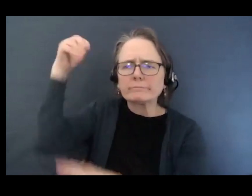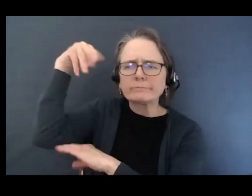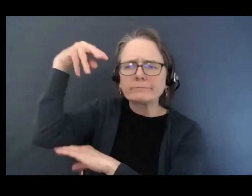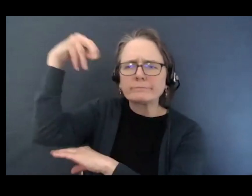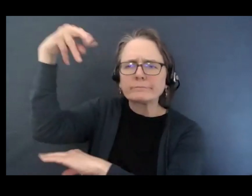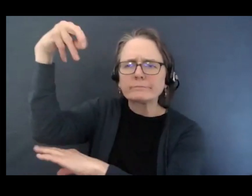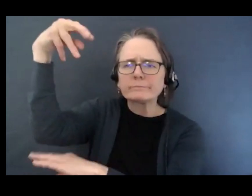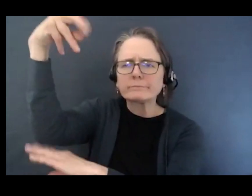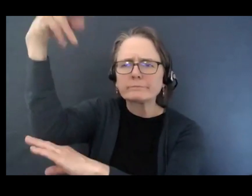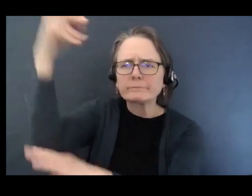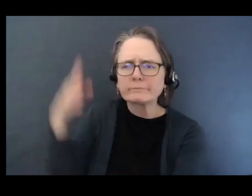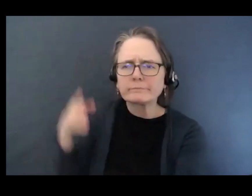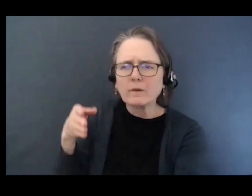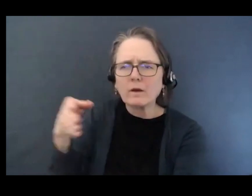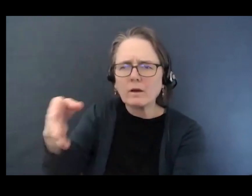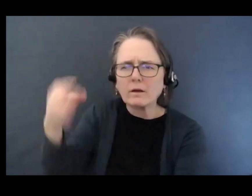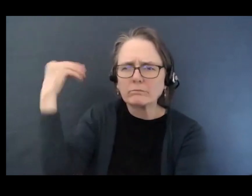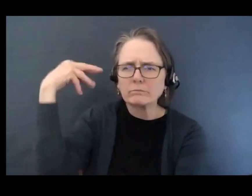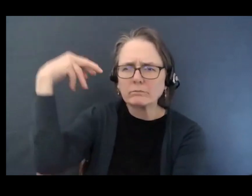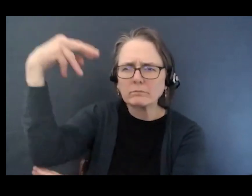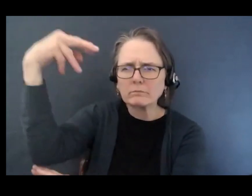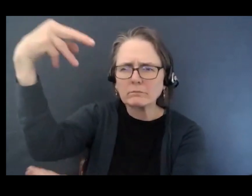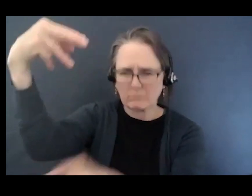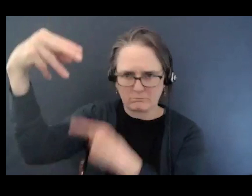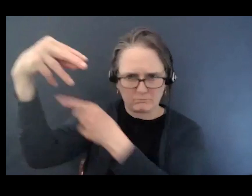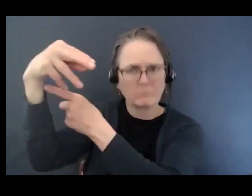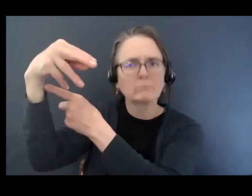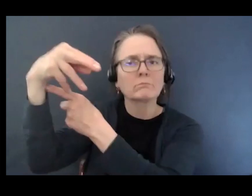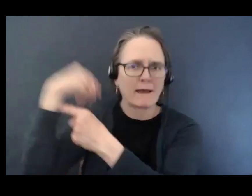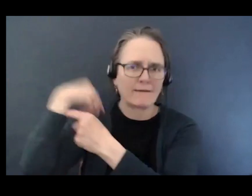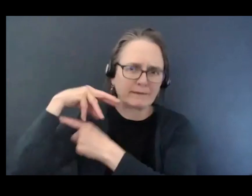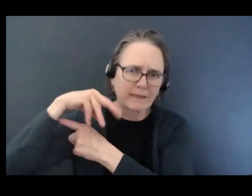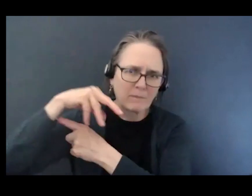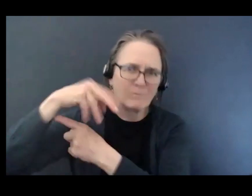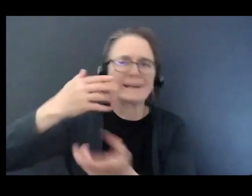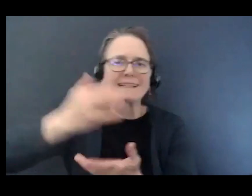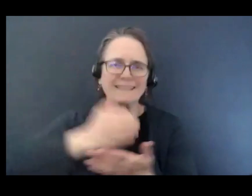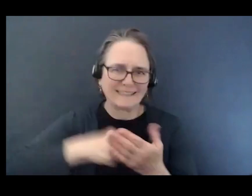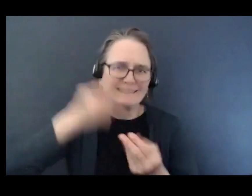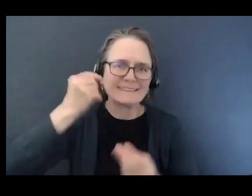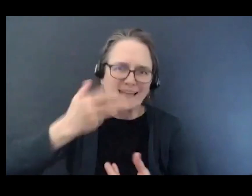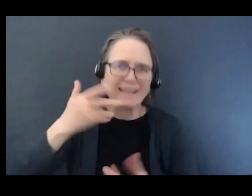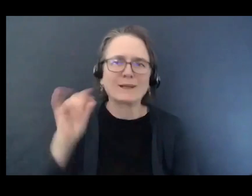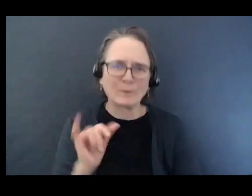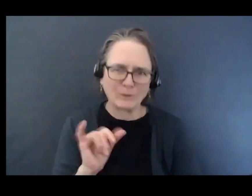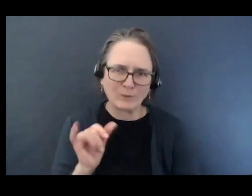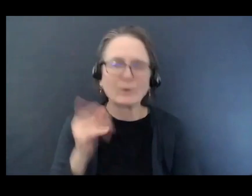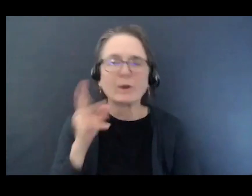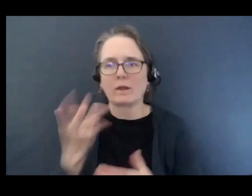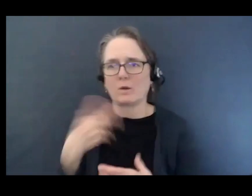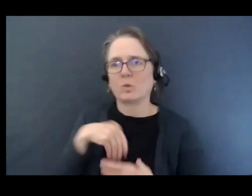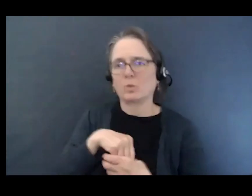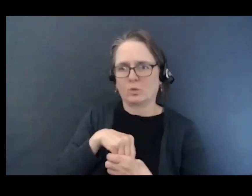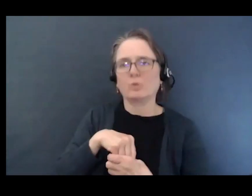And we can do some statistical summaries here. If it goes to the next slide, I can show you